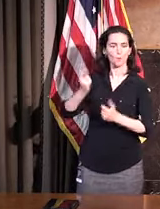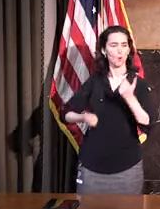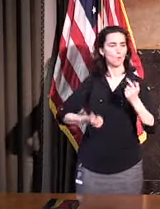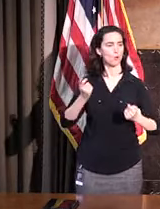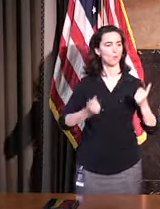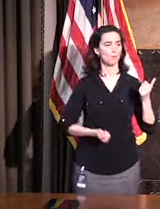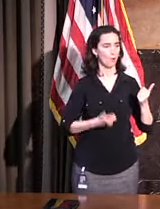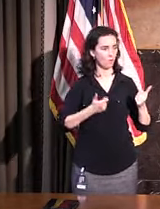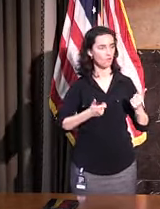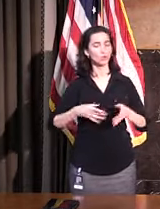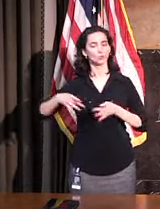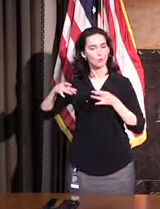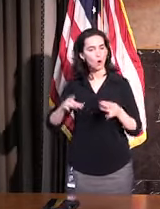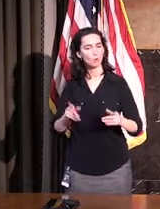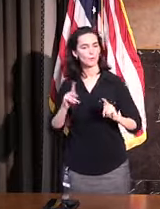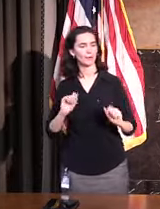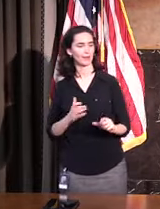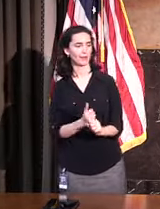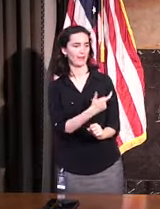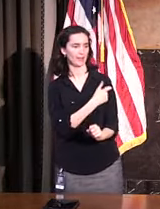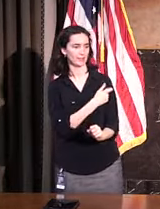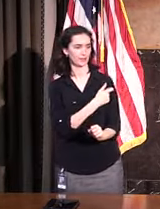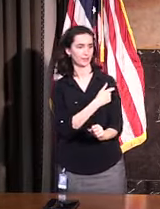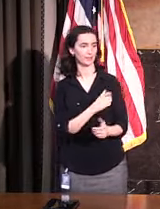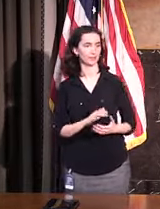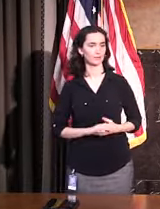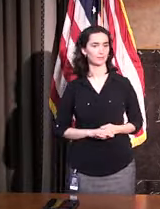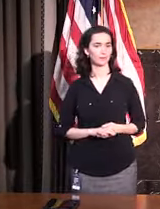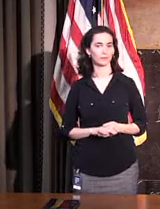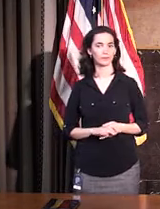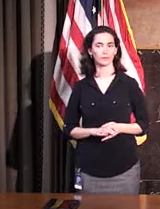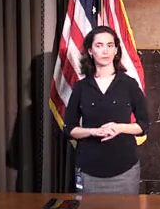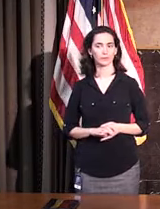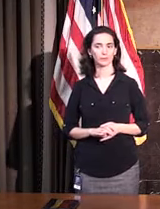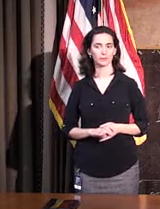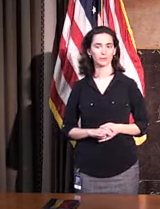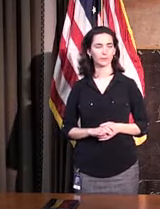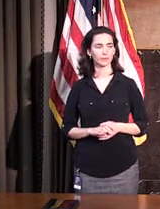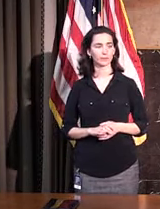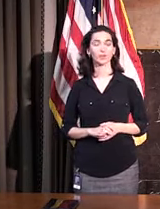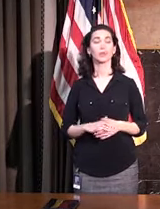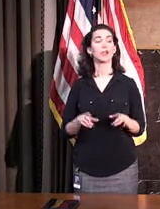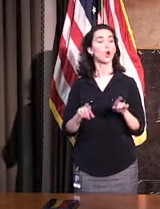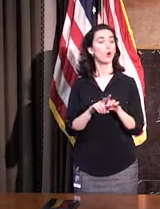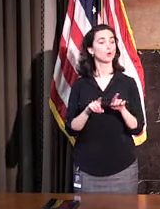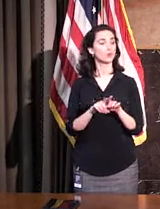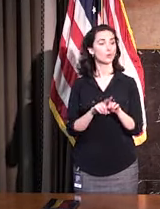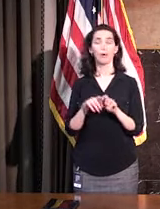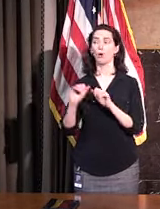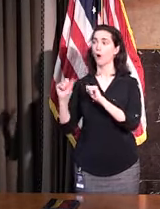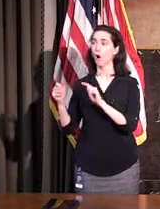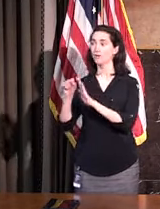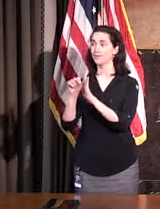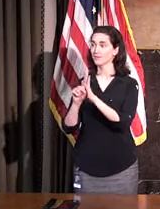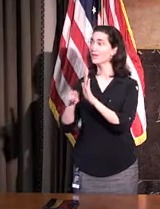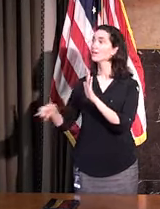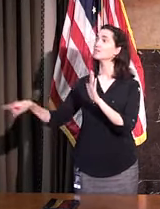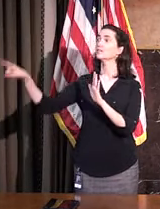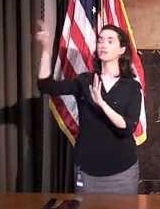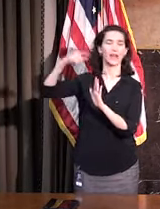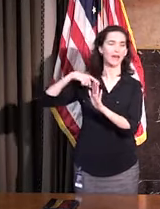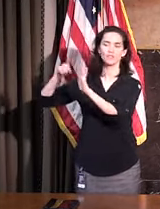possible. And I certainly haven't inventoried the approach being taken by all 50 states. It is my understanding